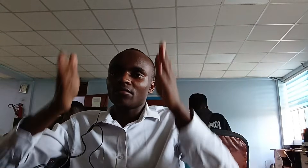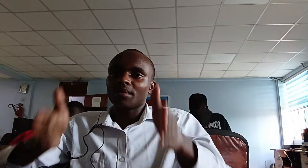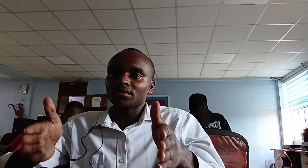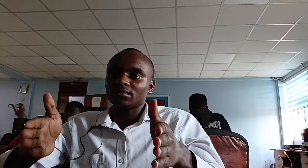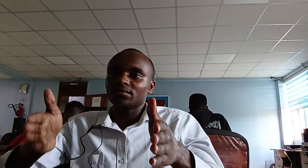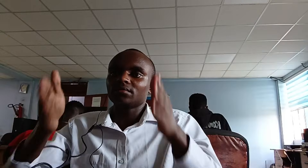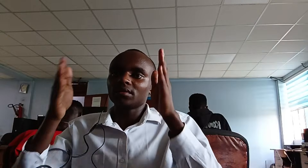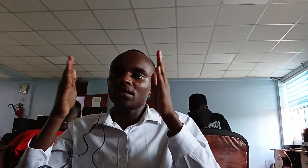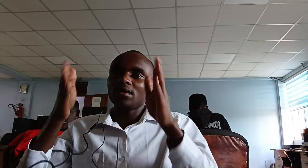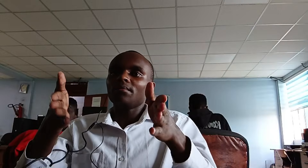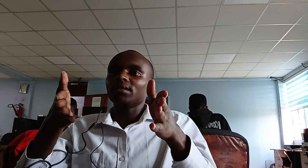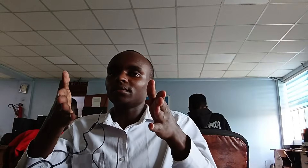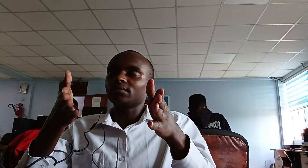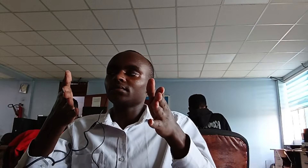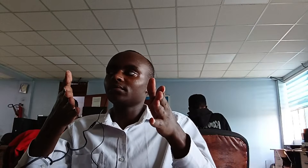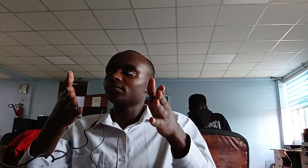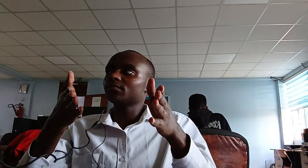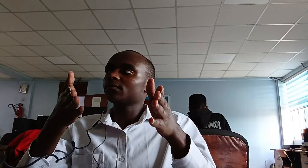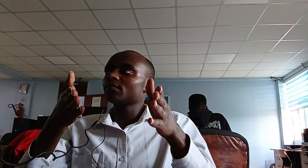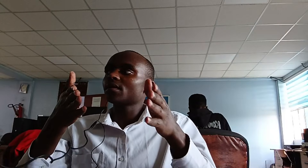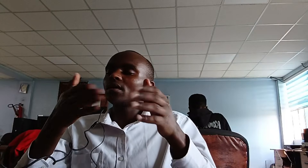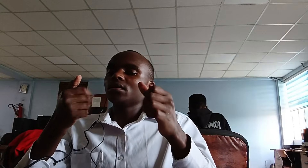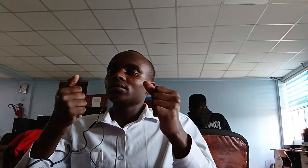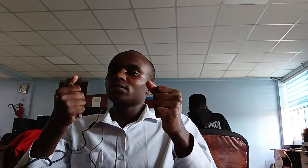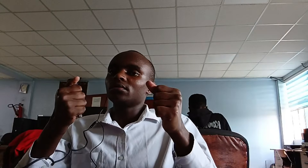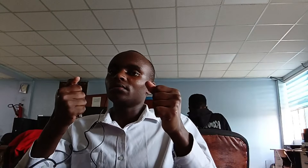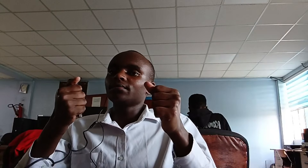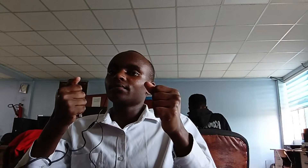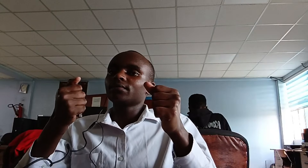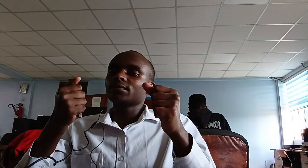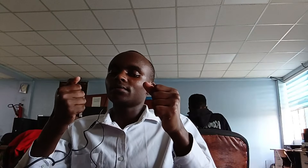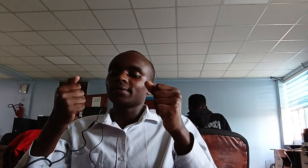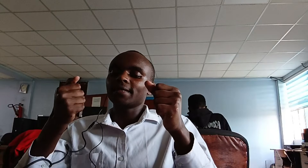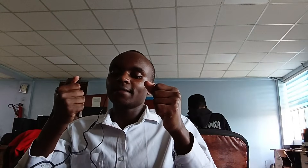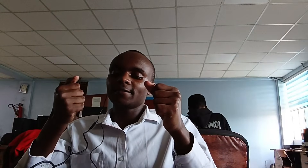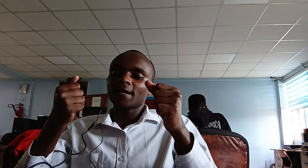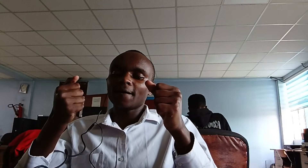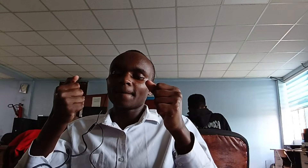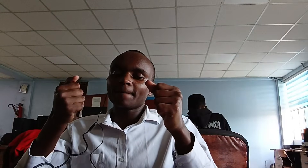person, person. So sign